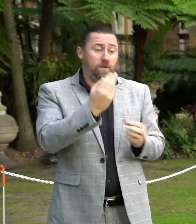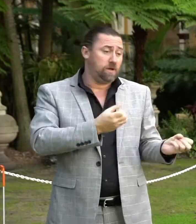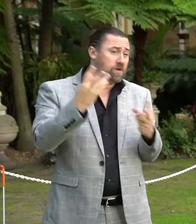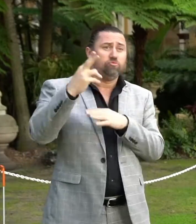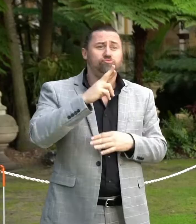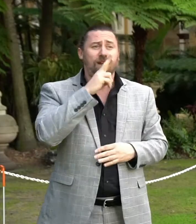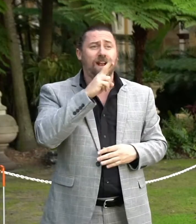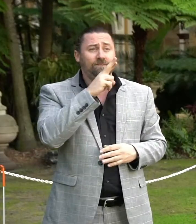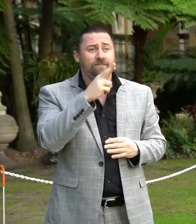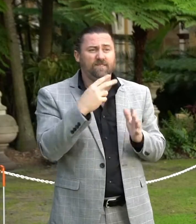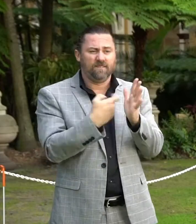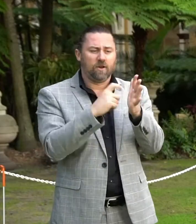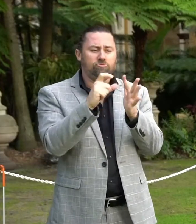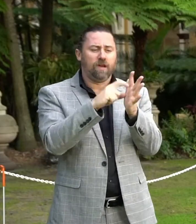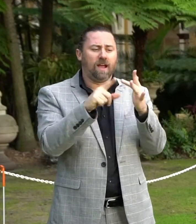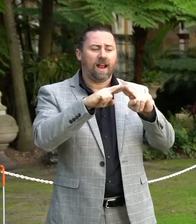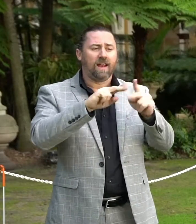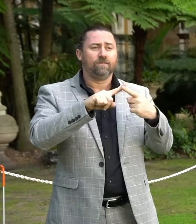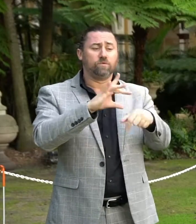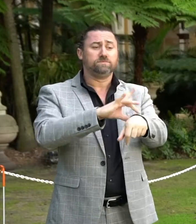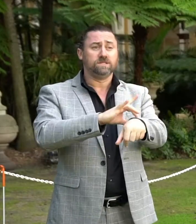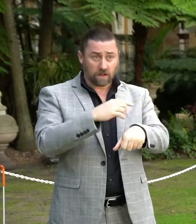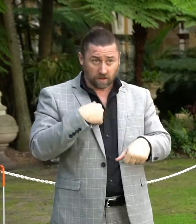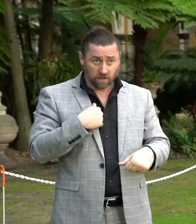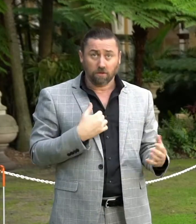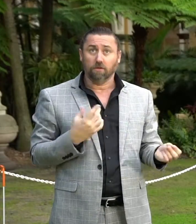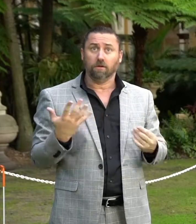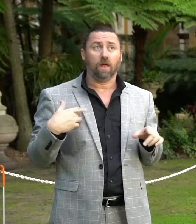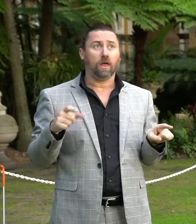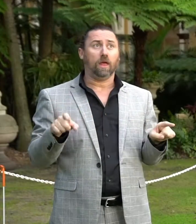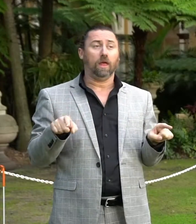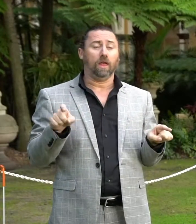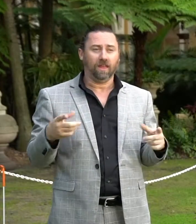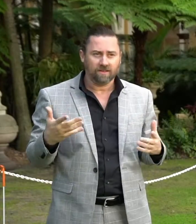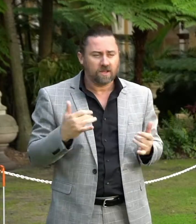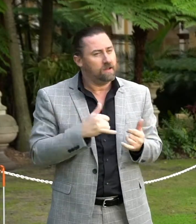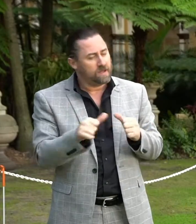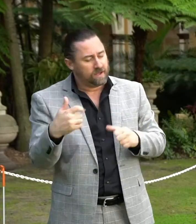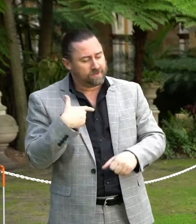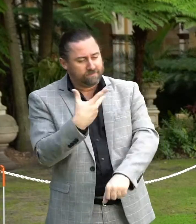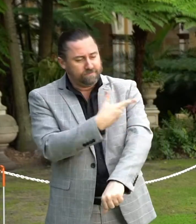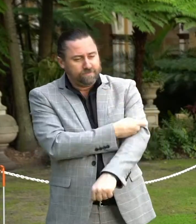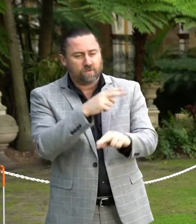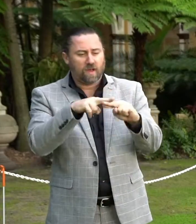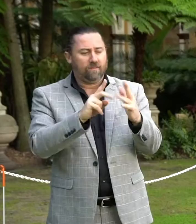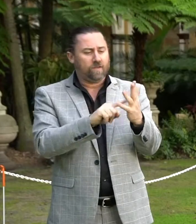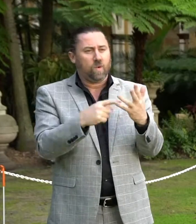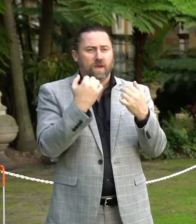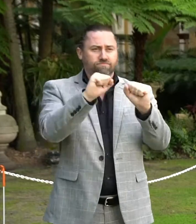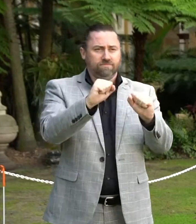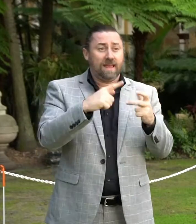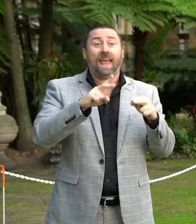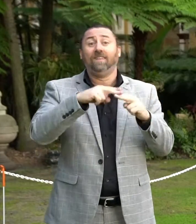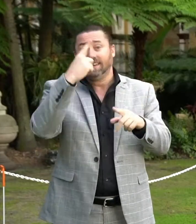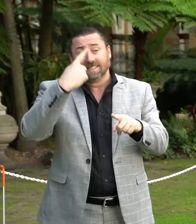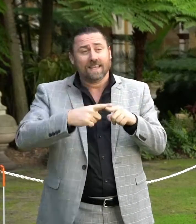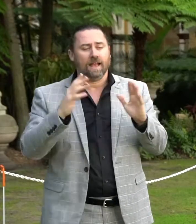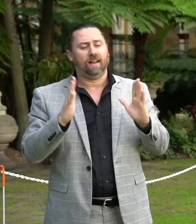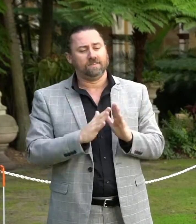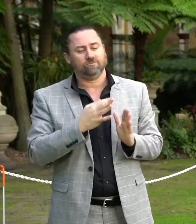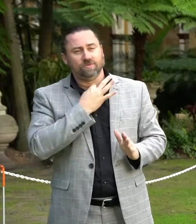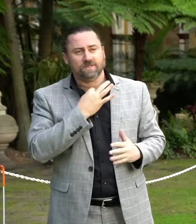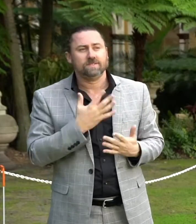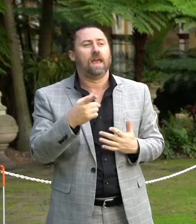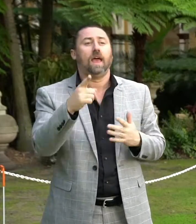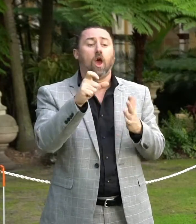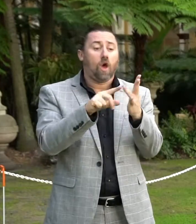and so I just underline to everyone how important it is that we get our flu vaccination and of course as soon as we're eligible get our